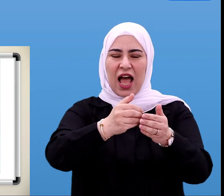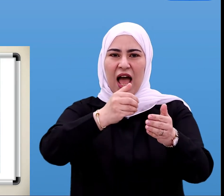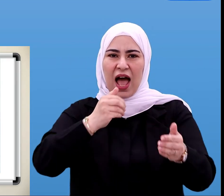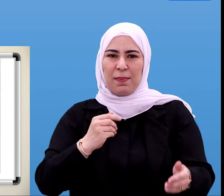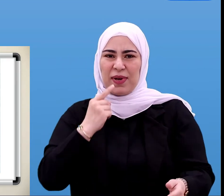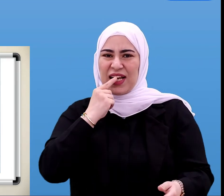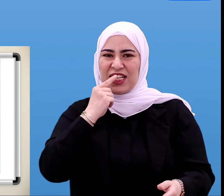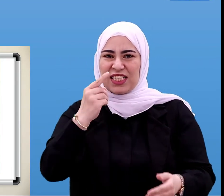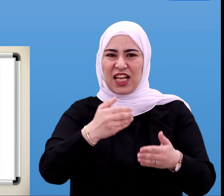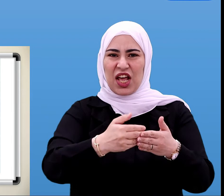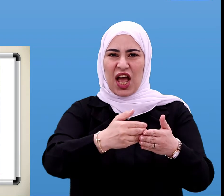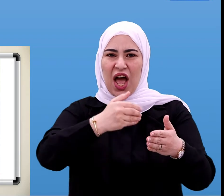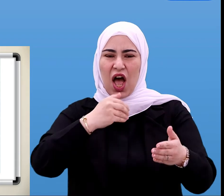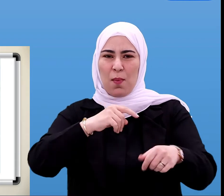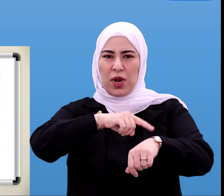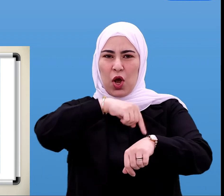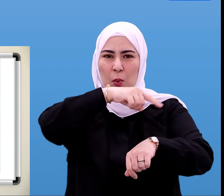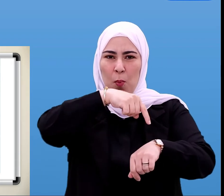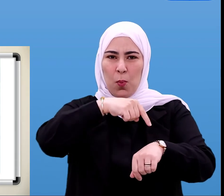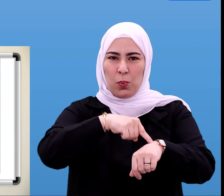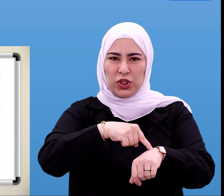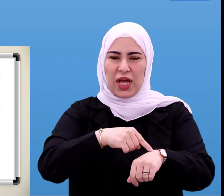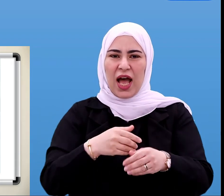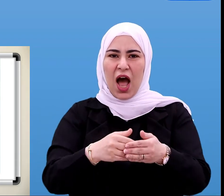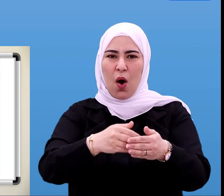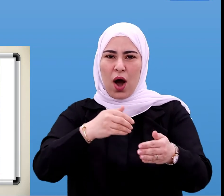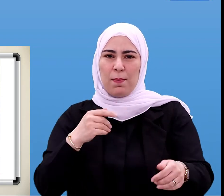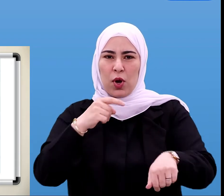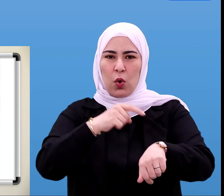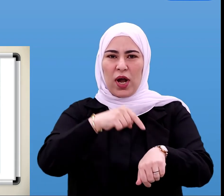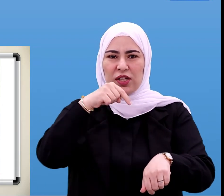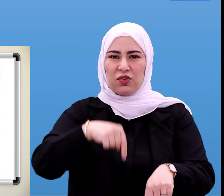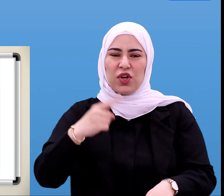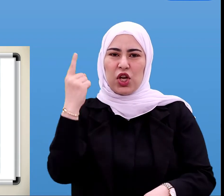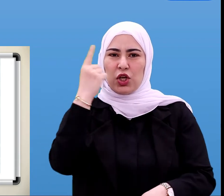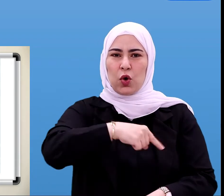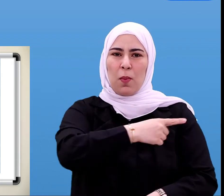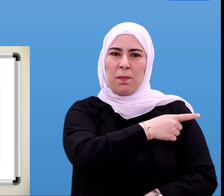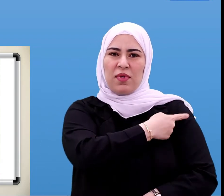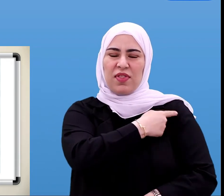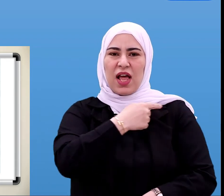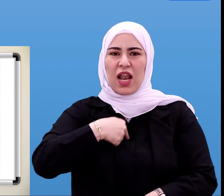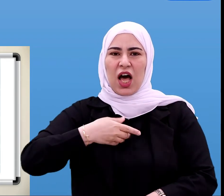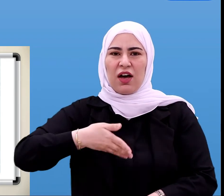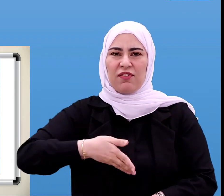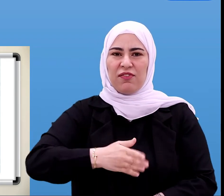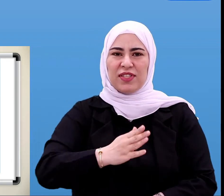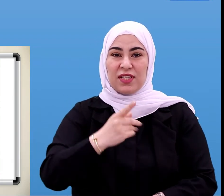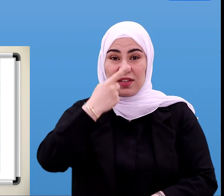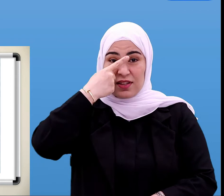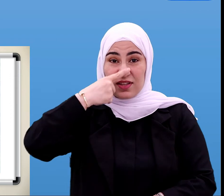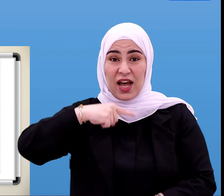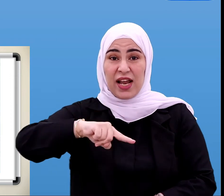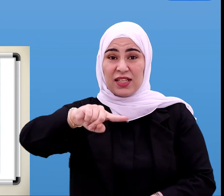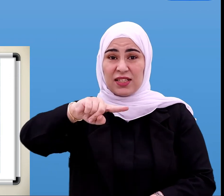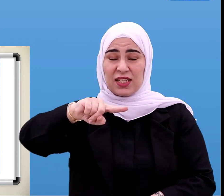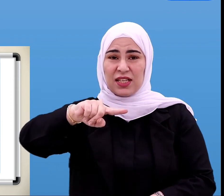or time of the day. For example, when I say, I visited Thailand in